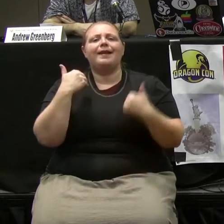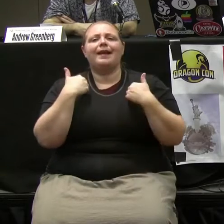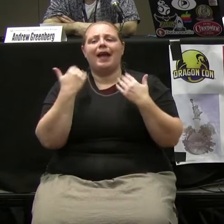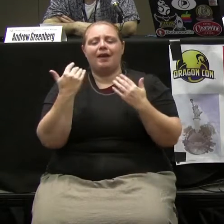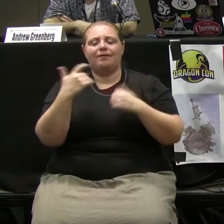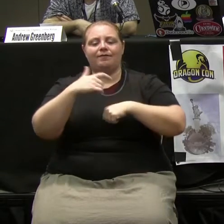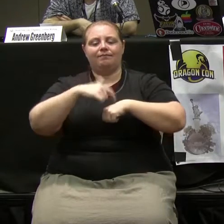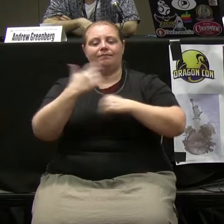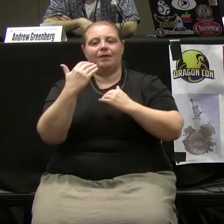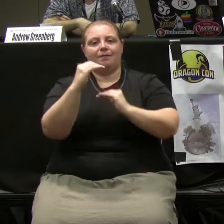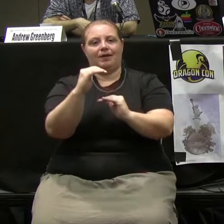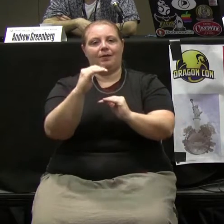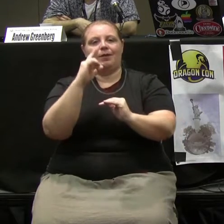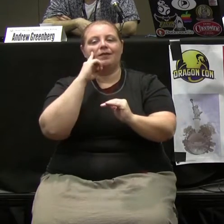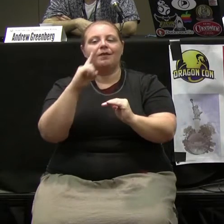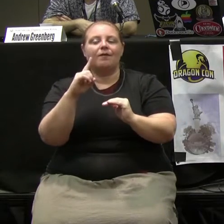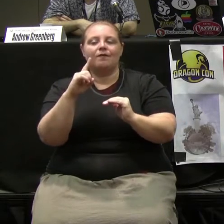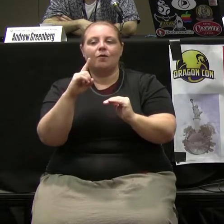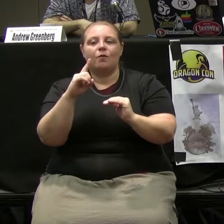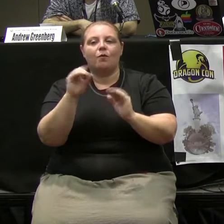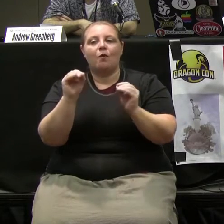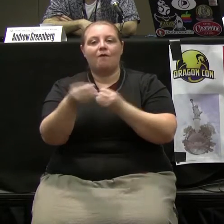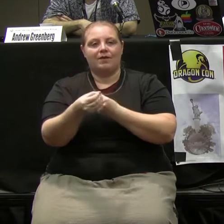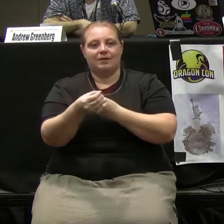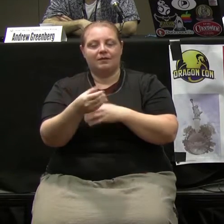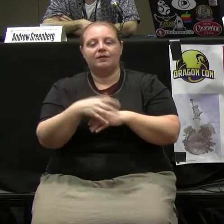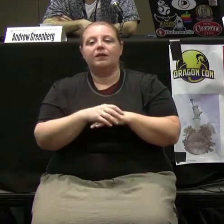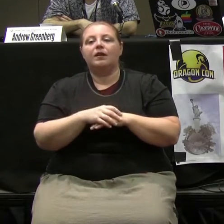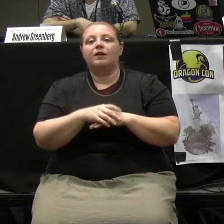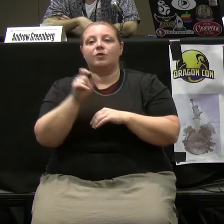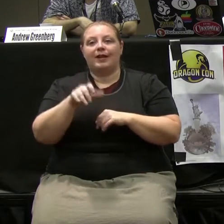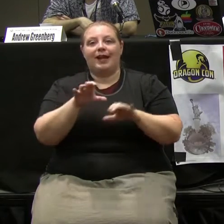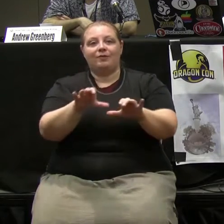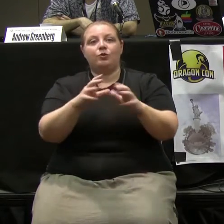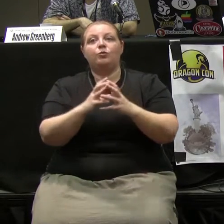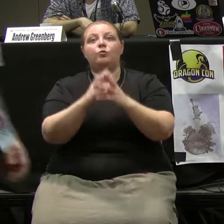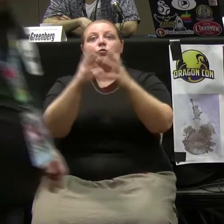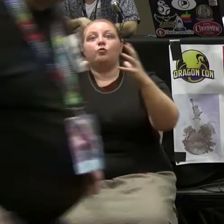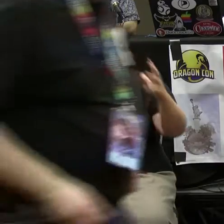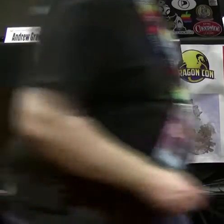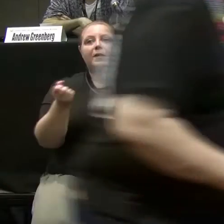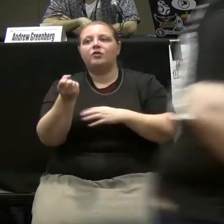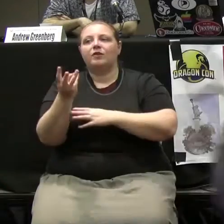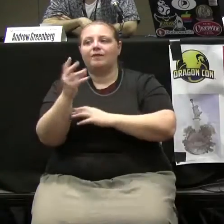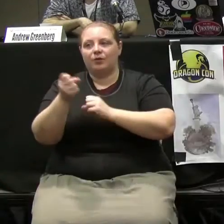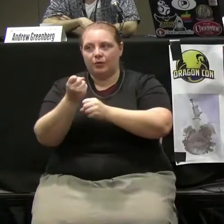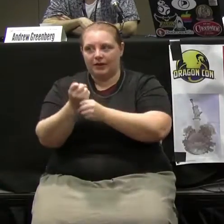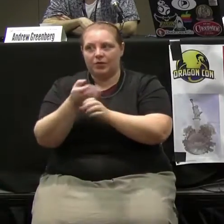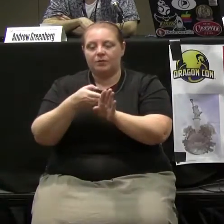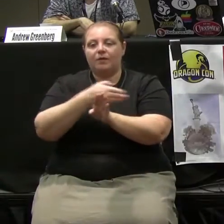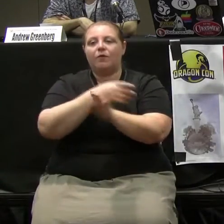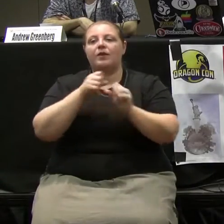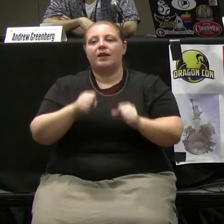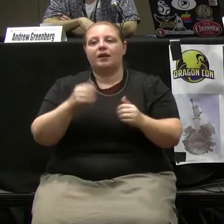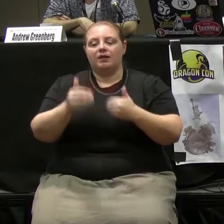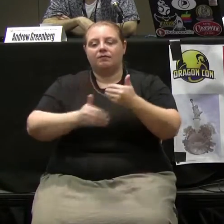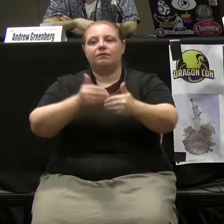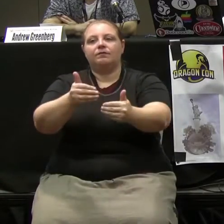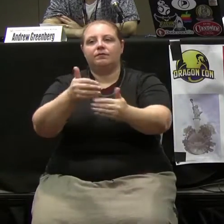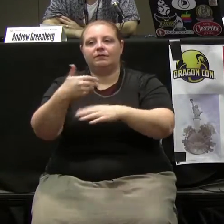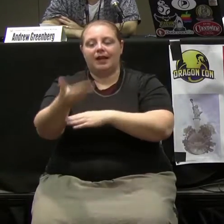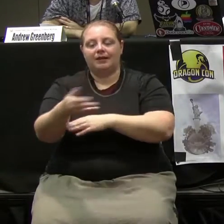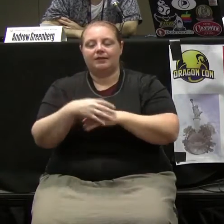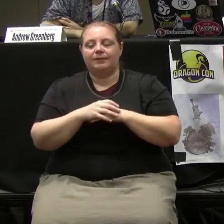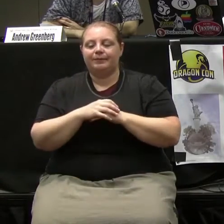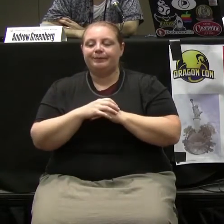which means they need to get as much done as they can in a few years before moving on to the next office.